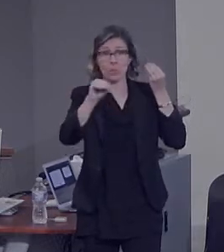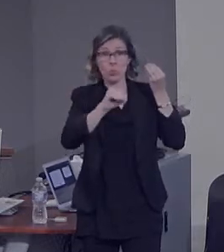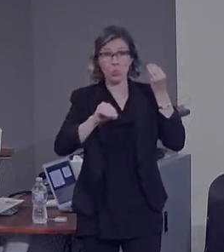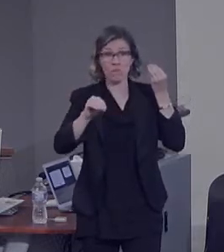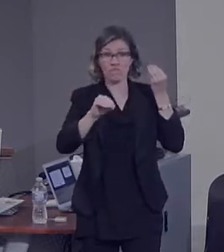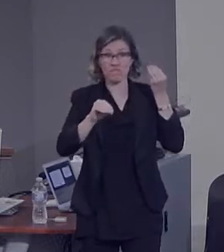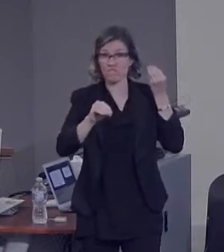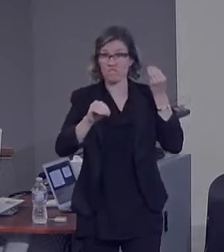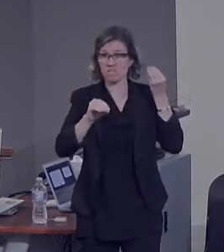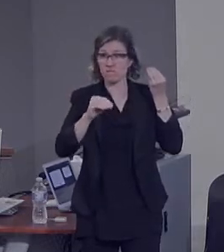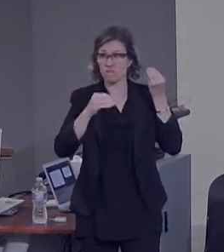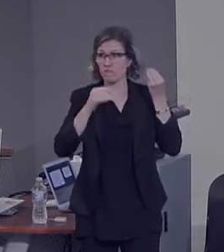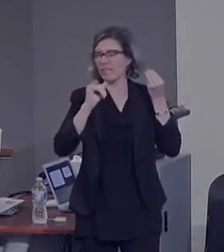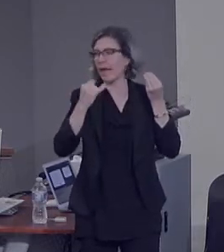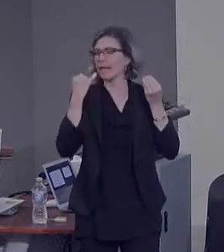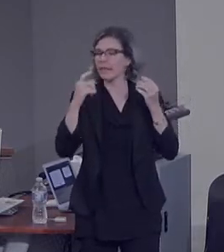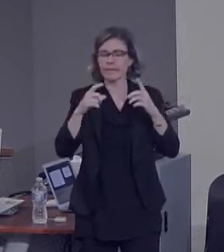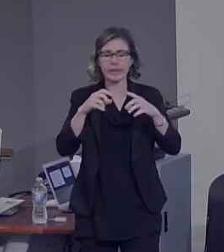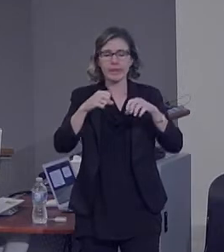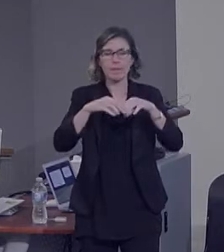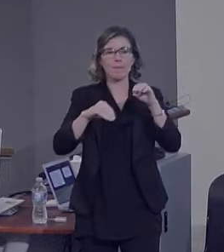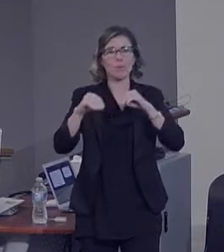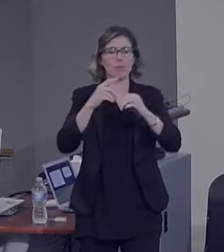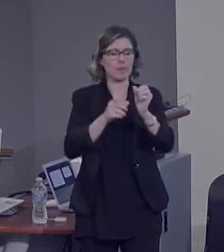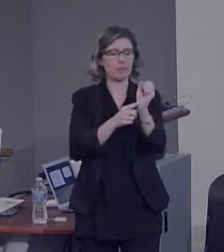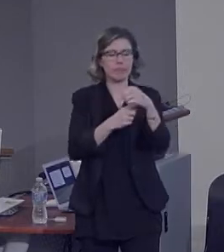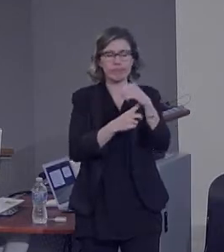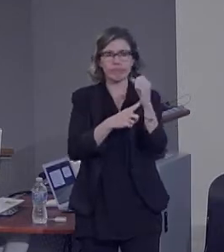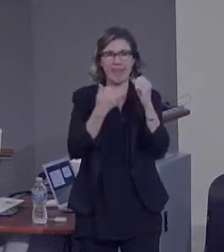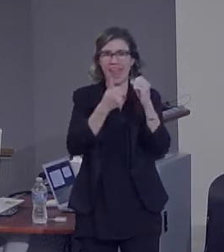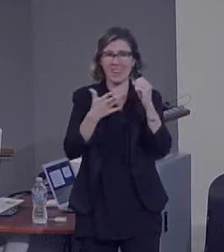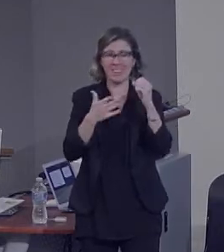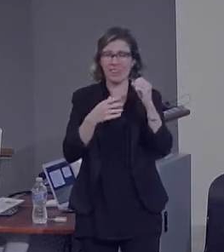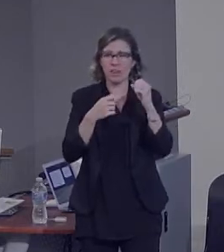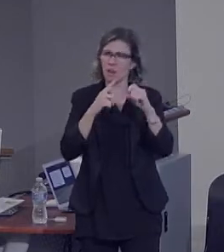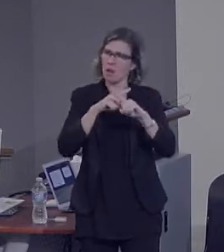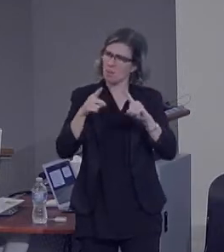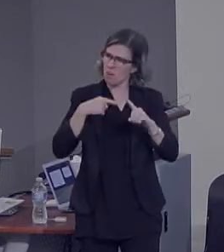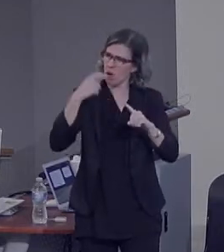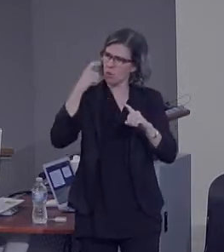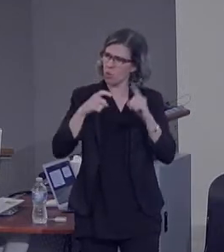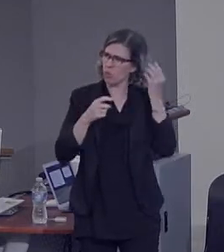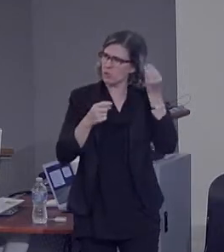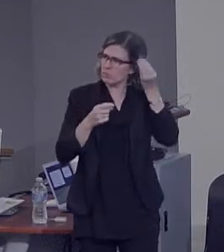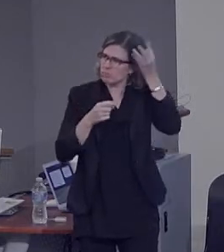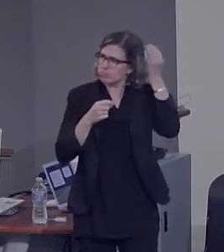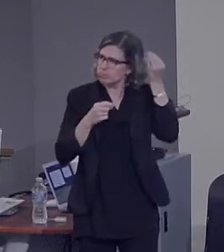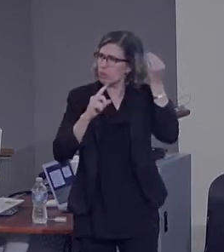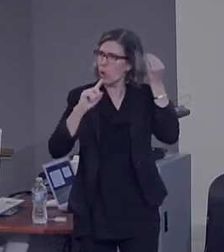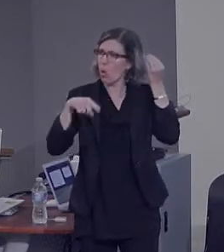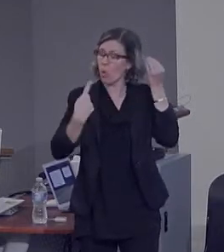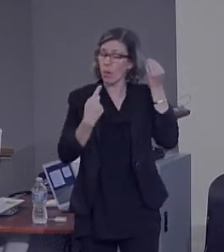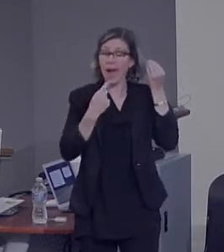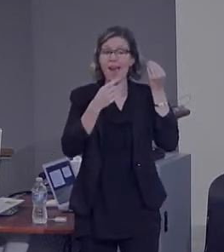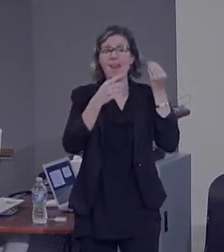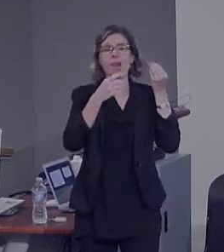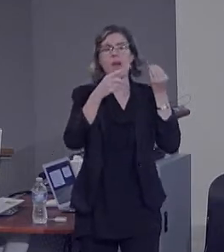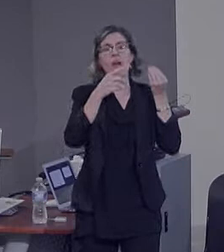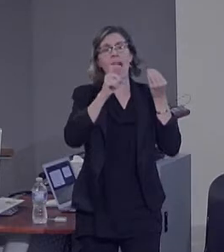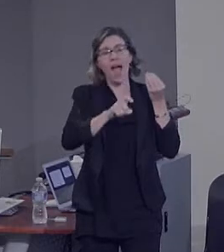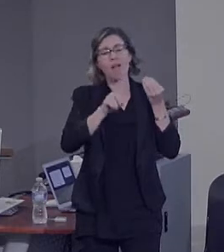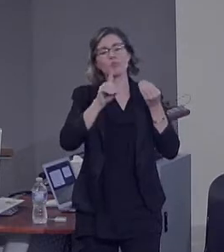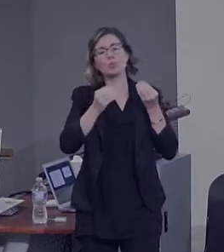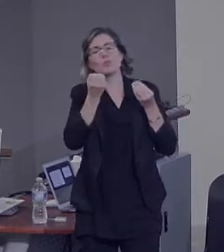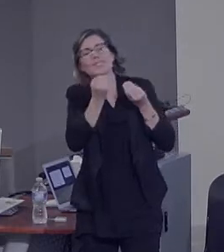a displacement of a joint. But they fire when the monkey organizes several movements in order to reach a